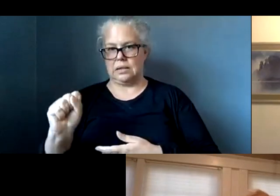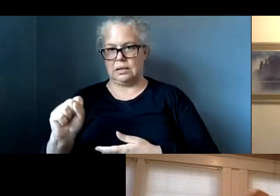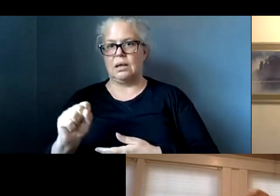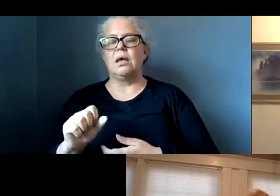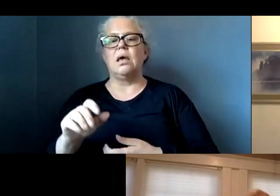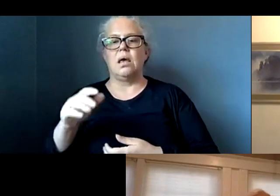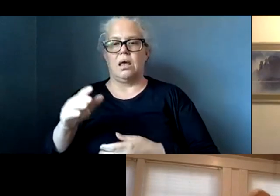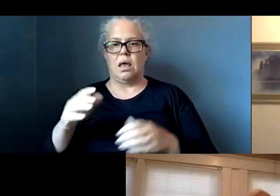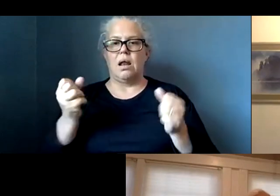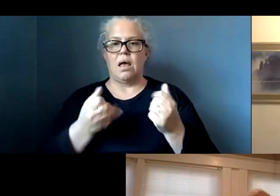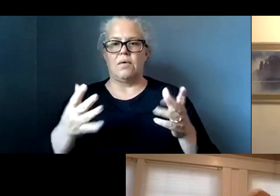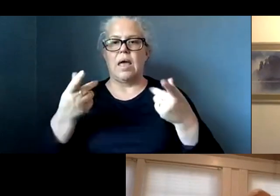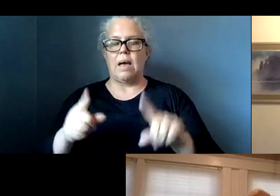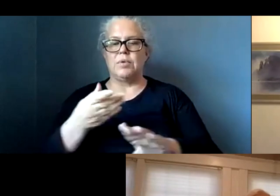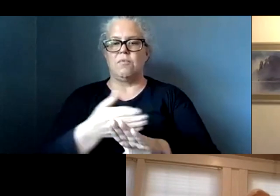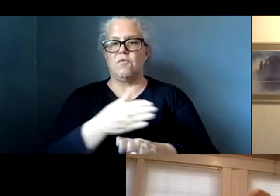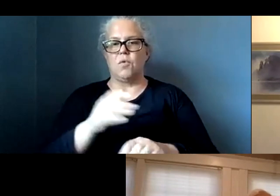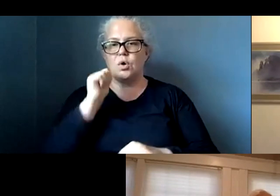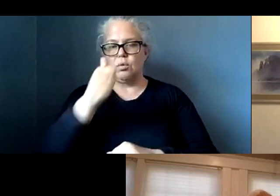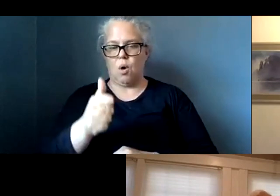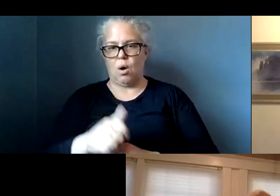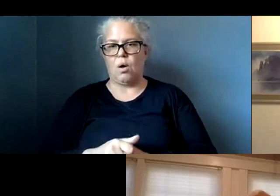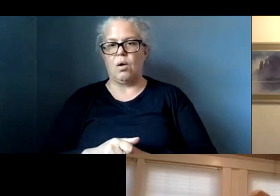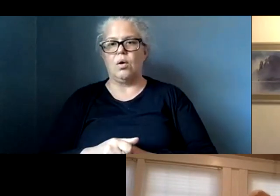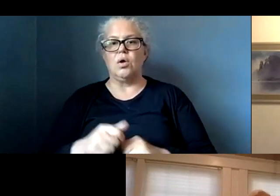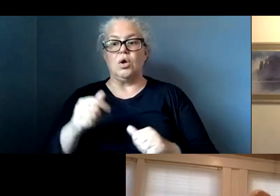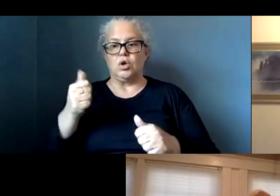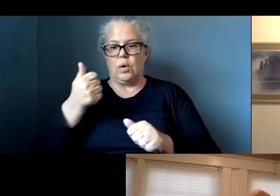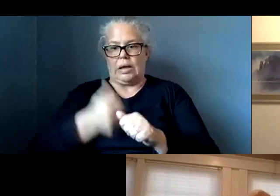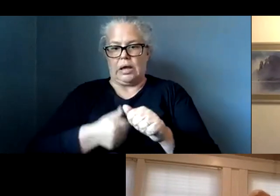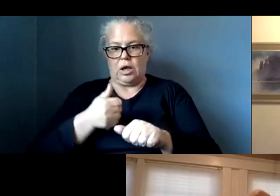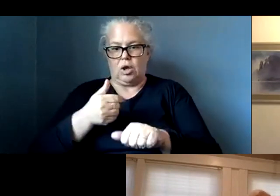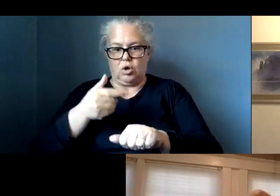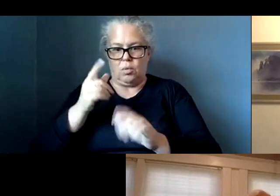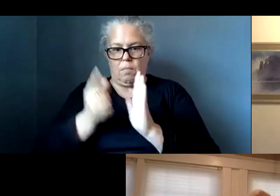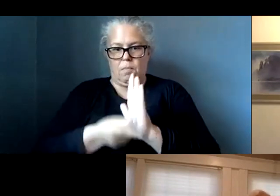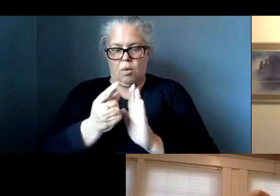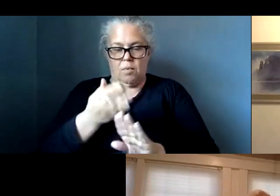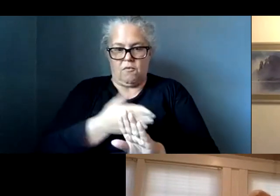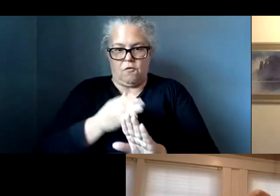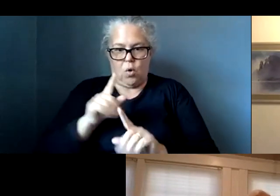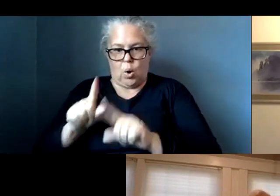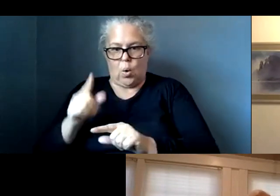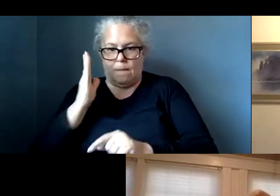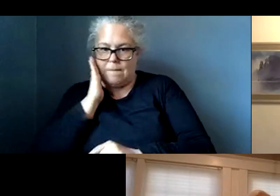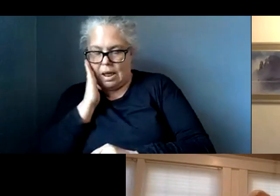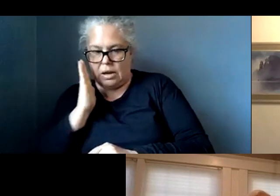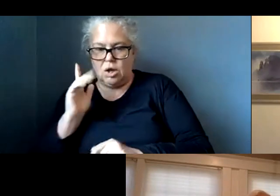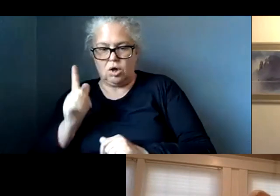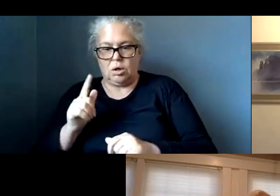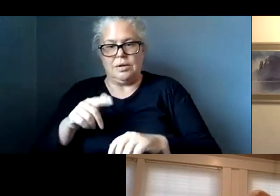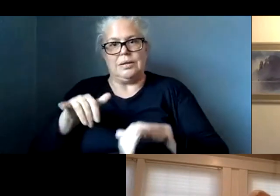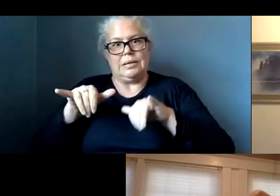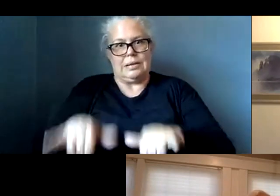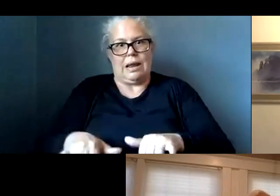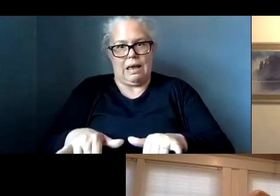tomorrow morn. So, purposing each moment to retire, she lingered still. Meantime, across